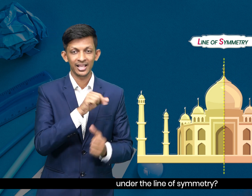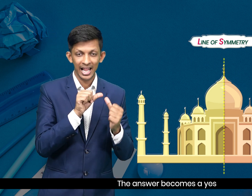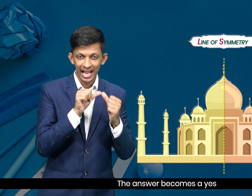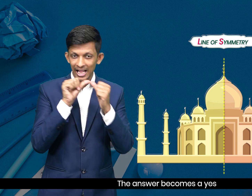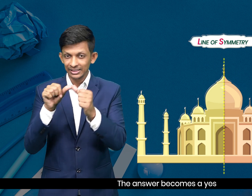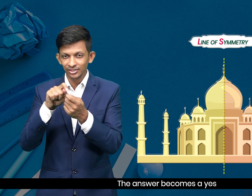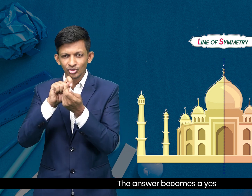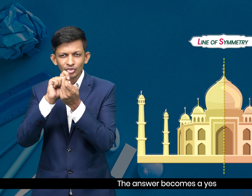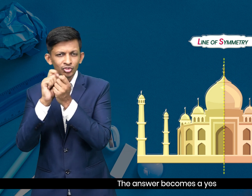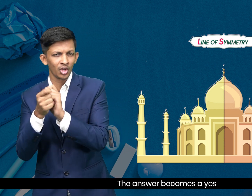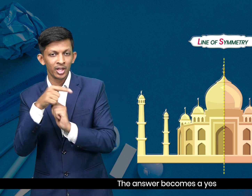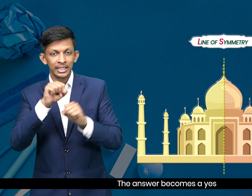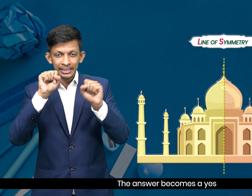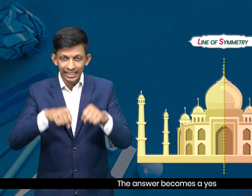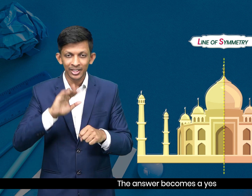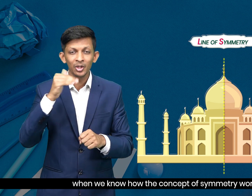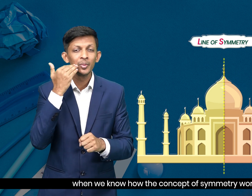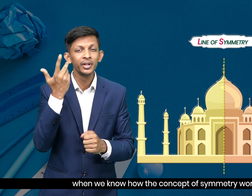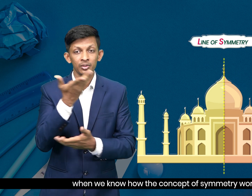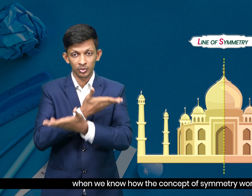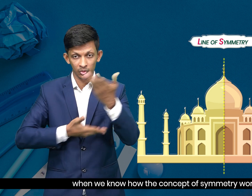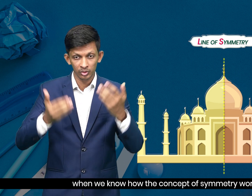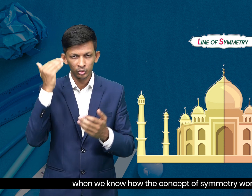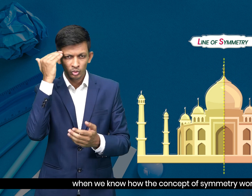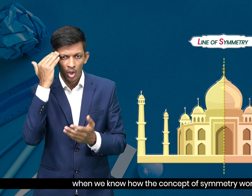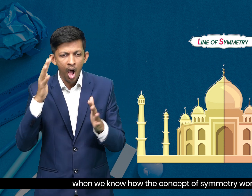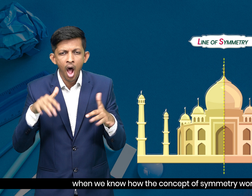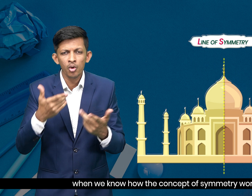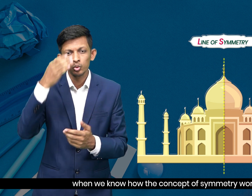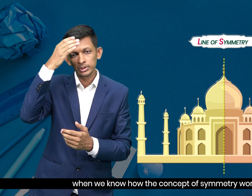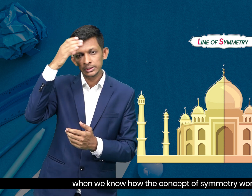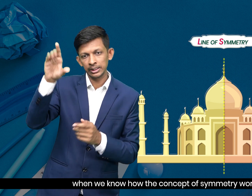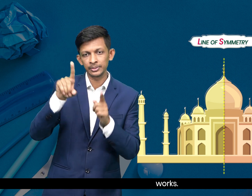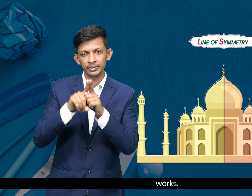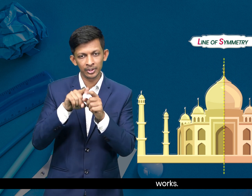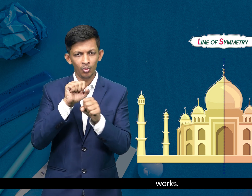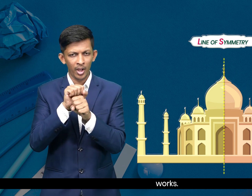The answer becomes a yes when we know how the concept of symmetry works.